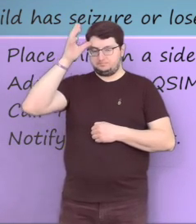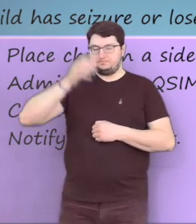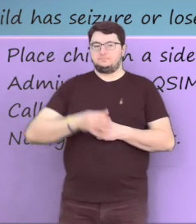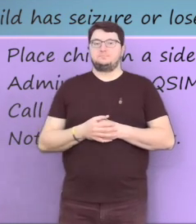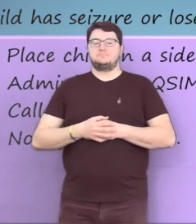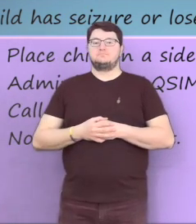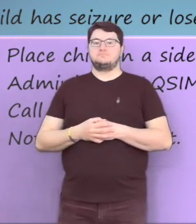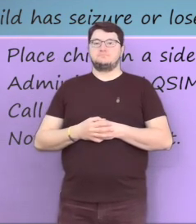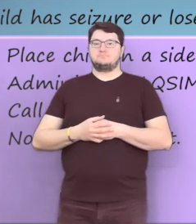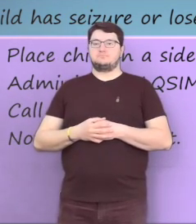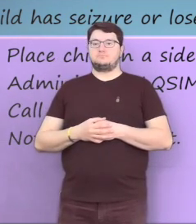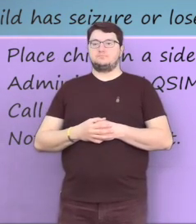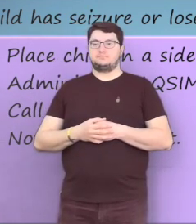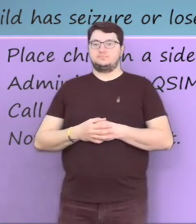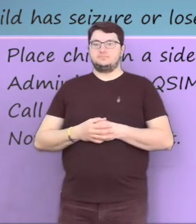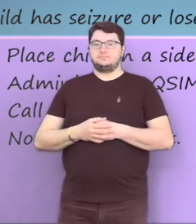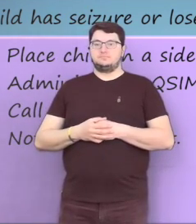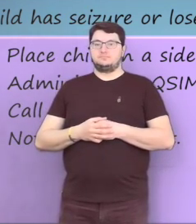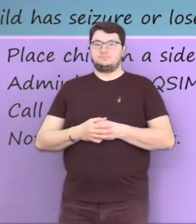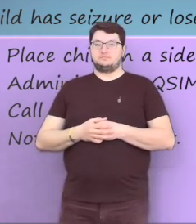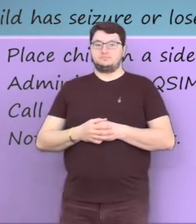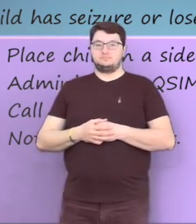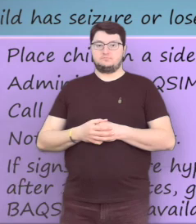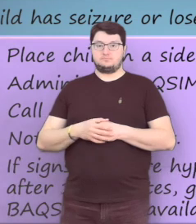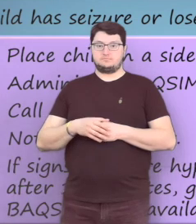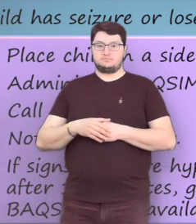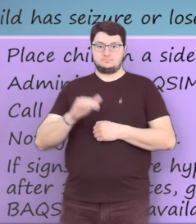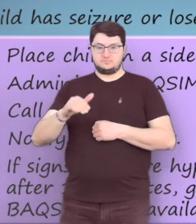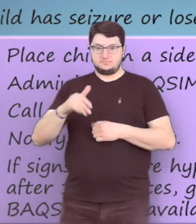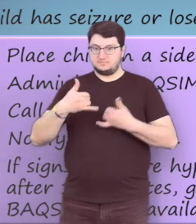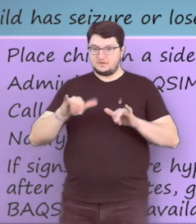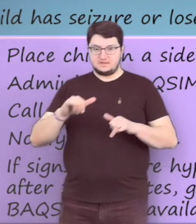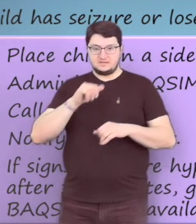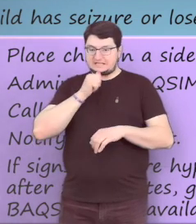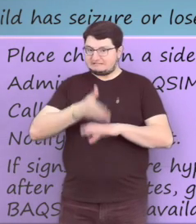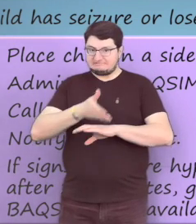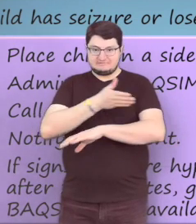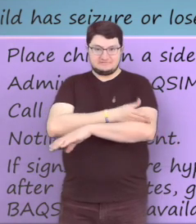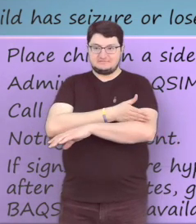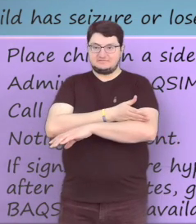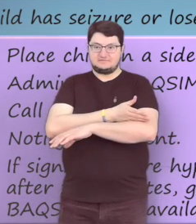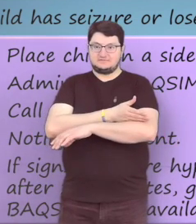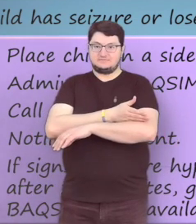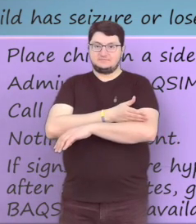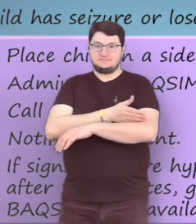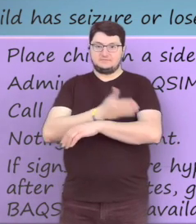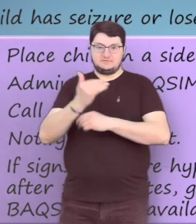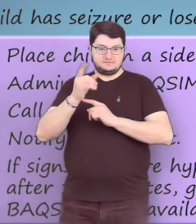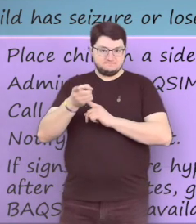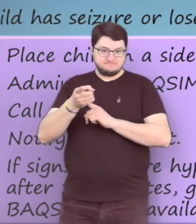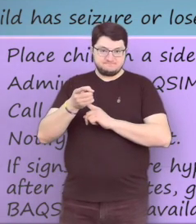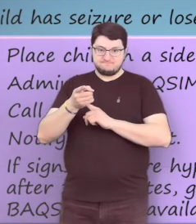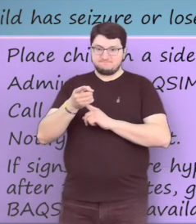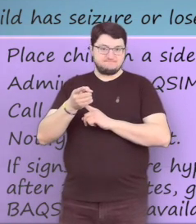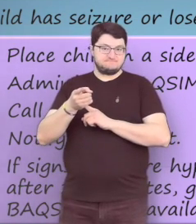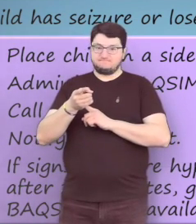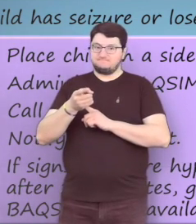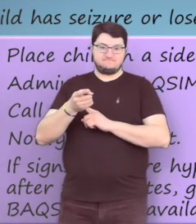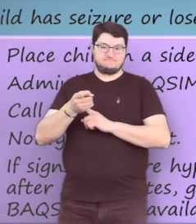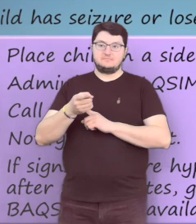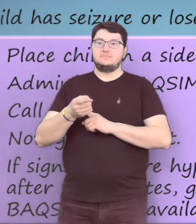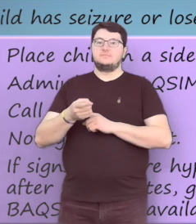Notify the child's parent. If the child is still experiencing signs of severe hypoglycemia